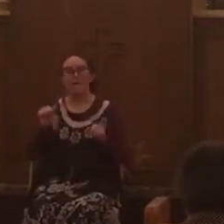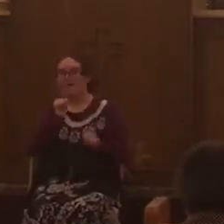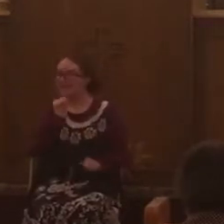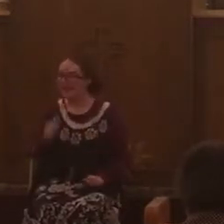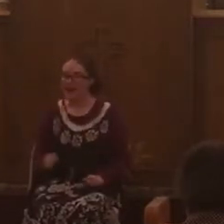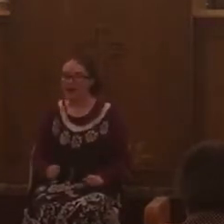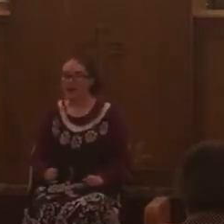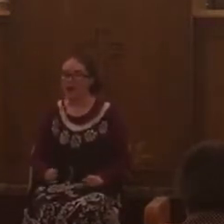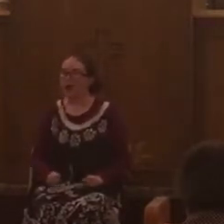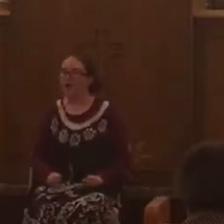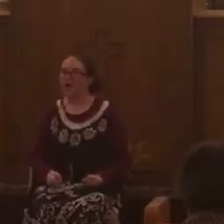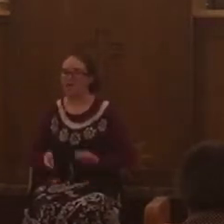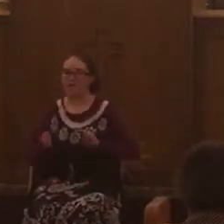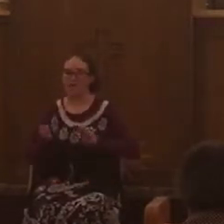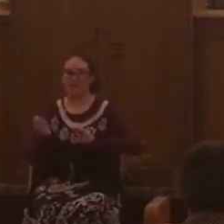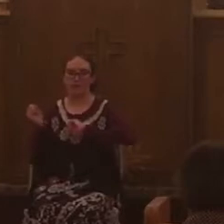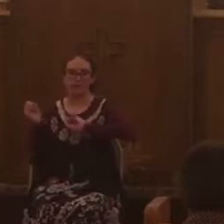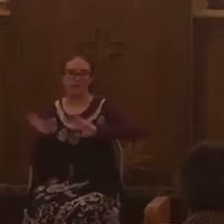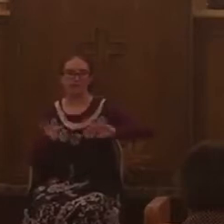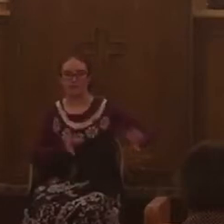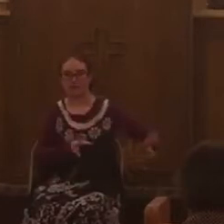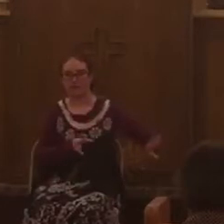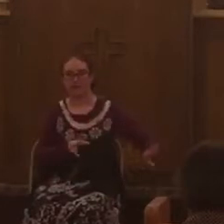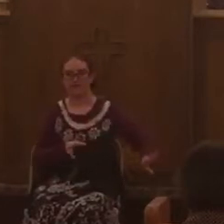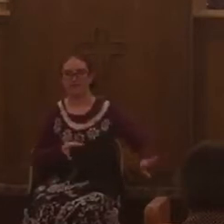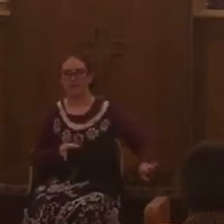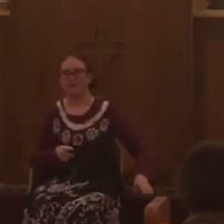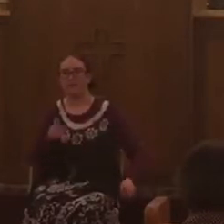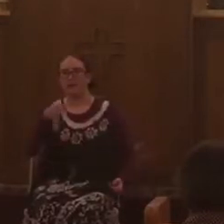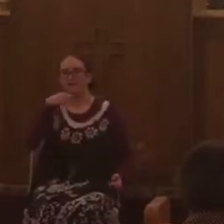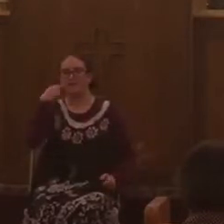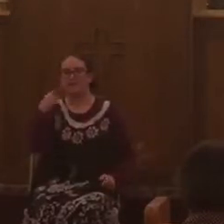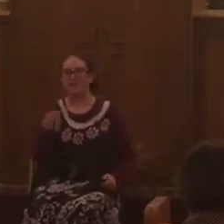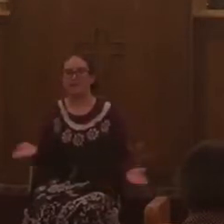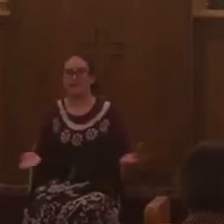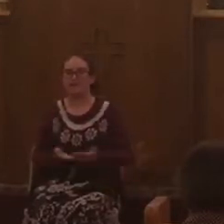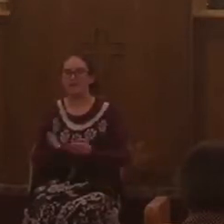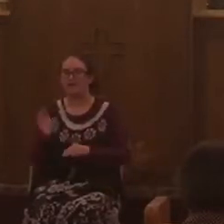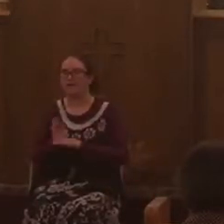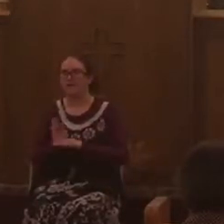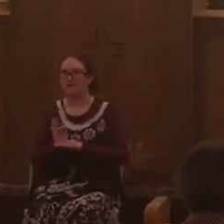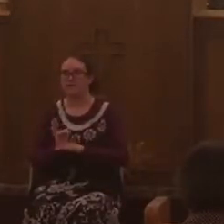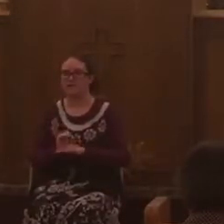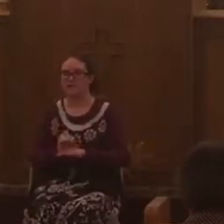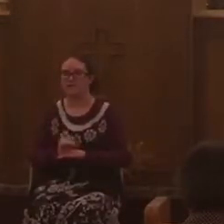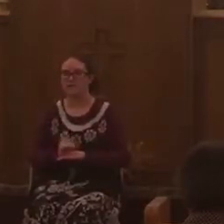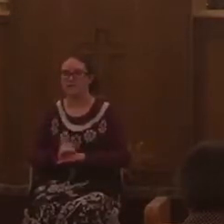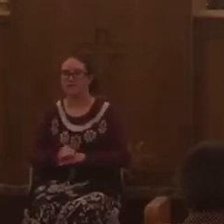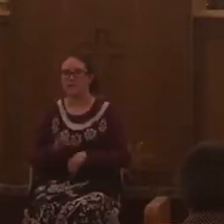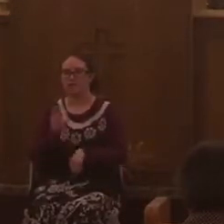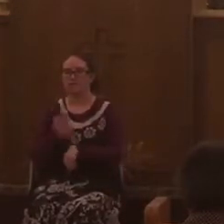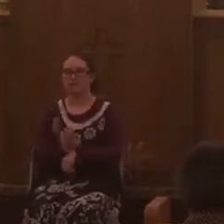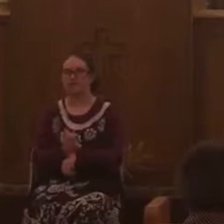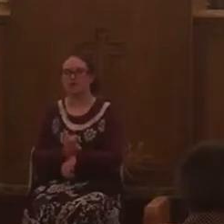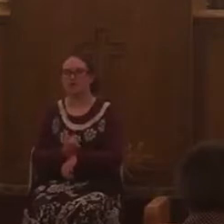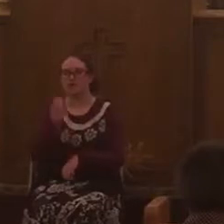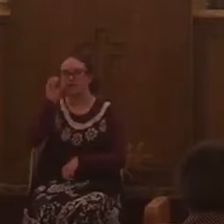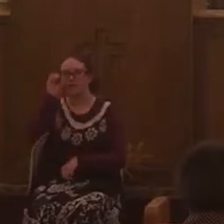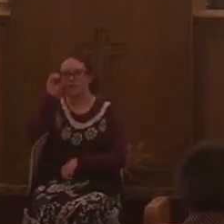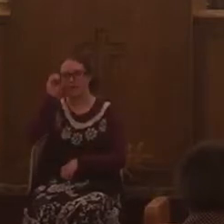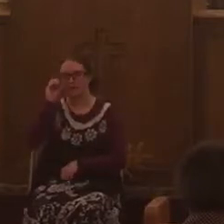churches in this town, I said this Sunday, who are sitting on their hands because they really feel like, I just need to raise